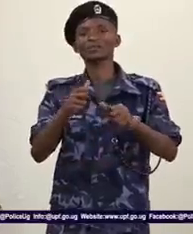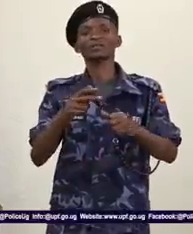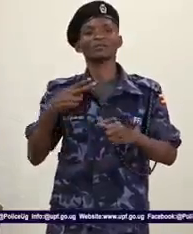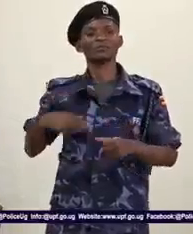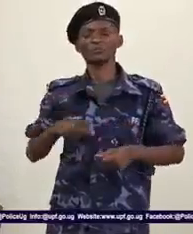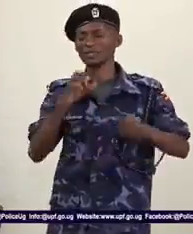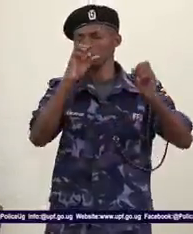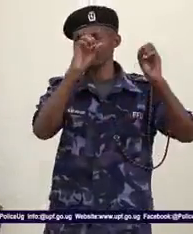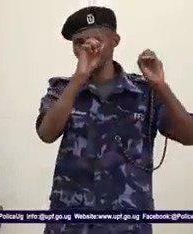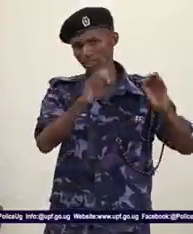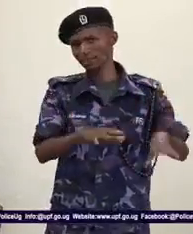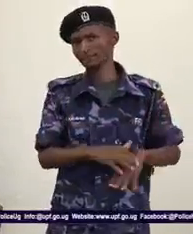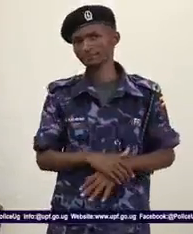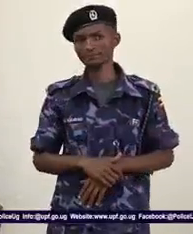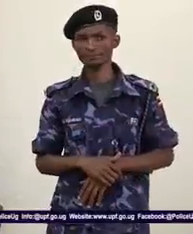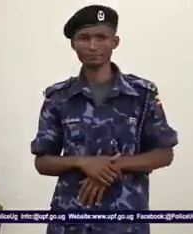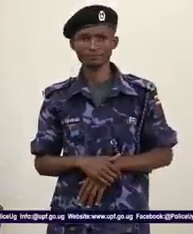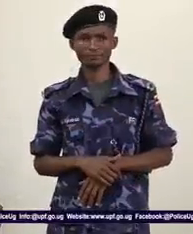inhuman.